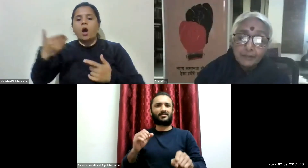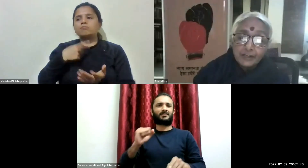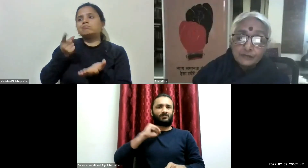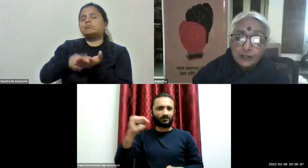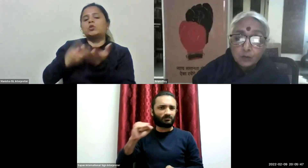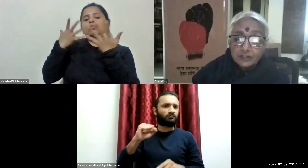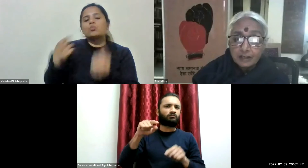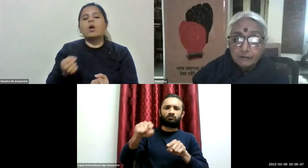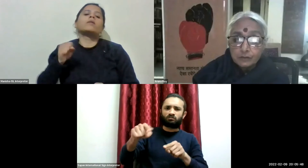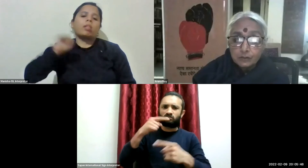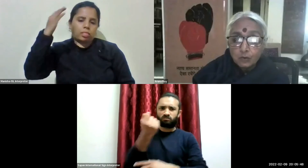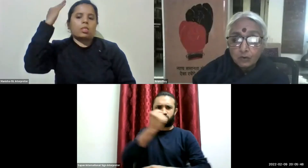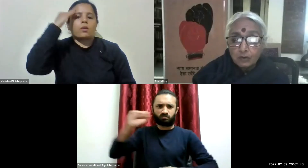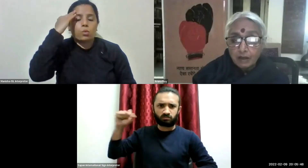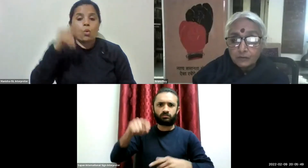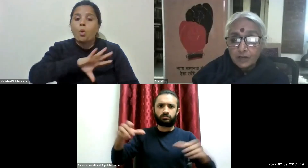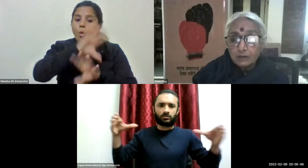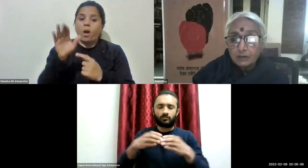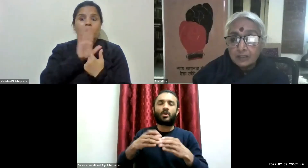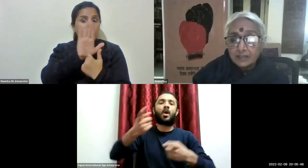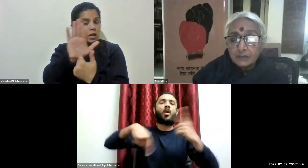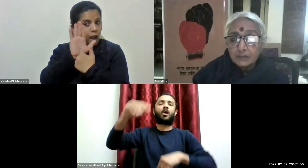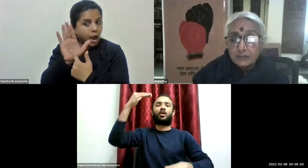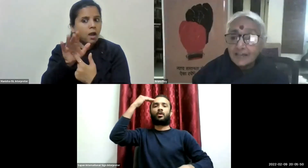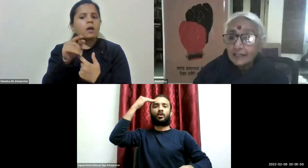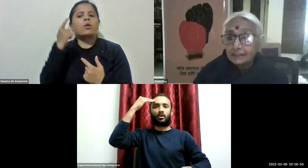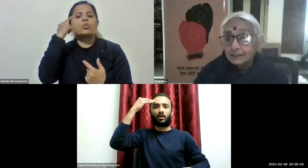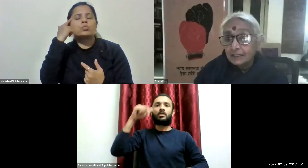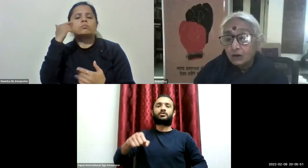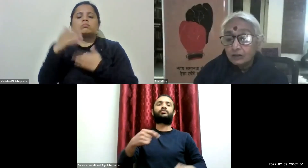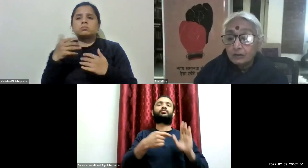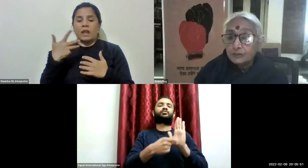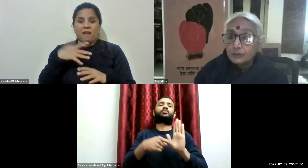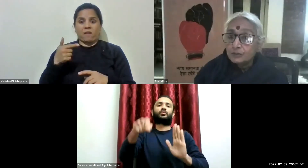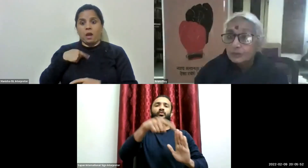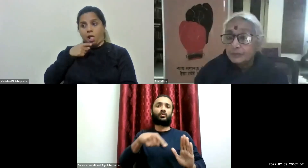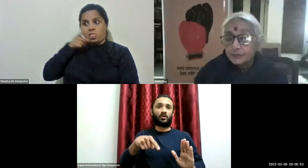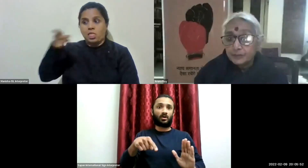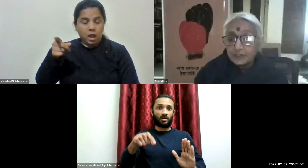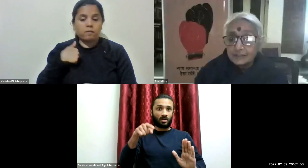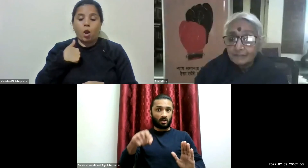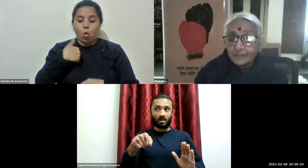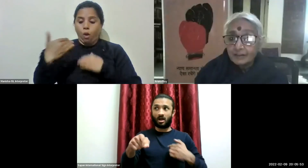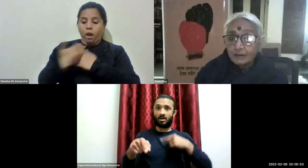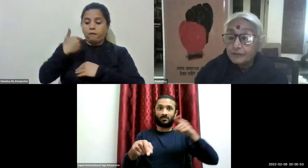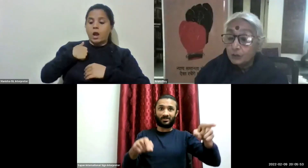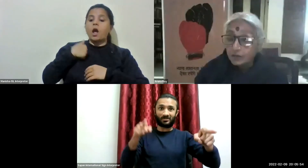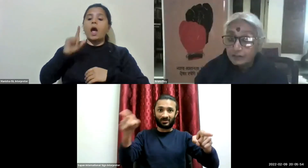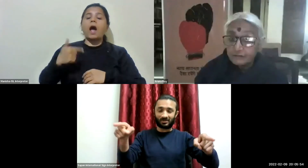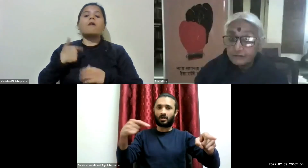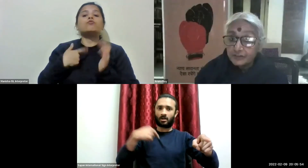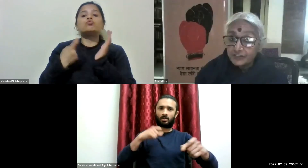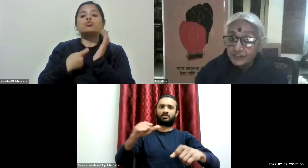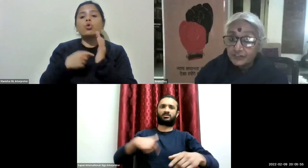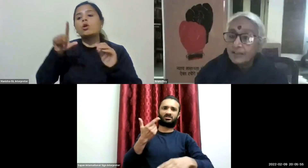All campaigns for equality have to now contend with the attack on constitutional principles of